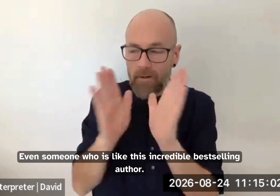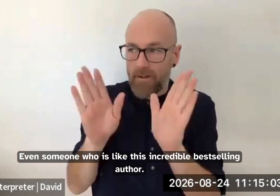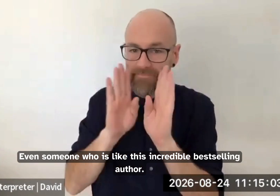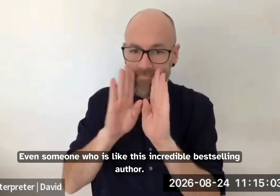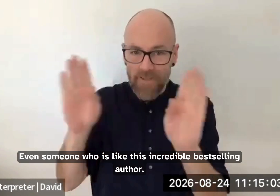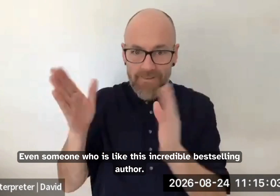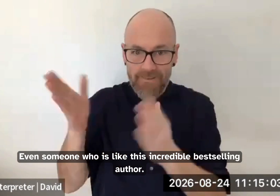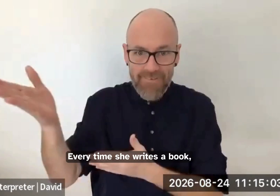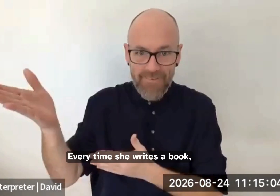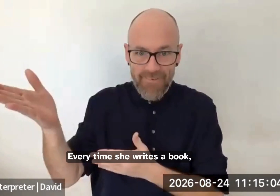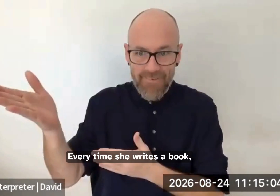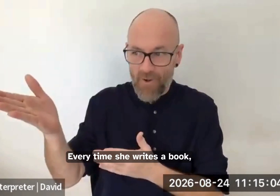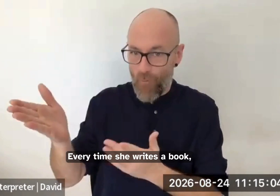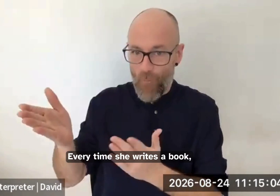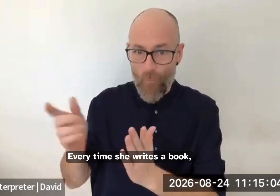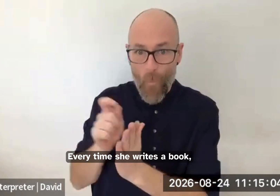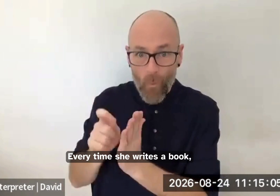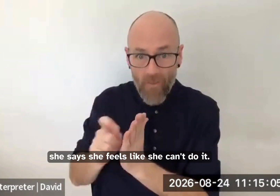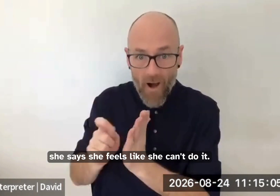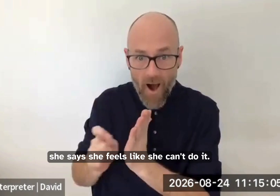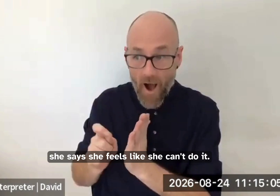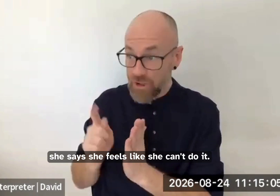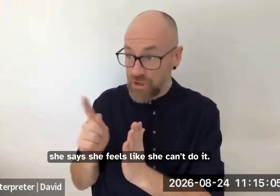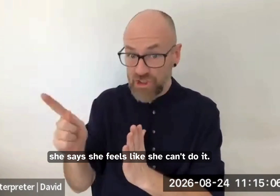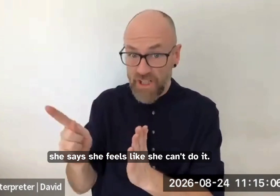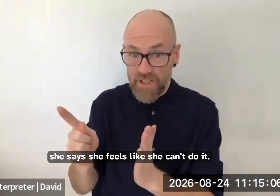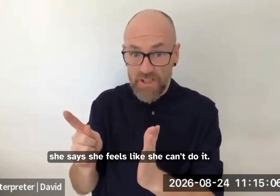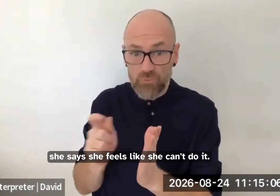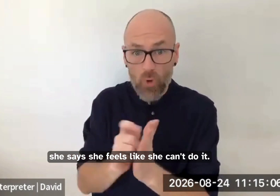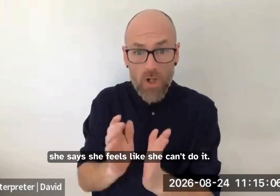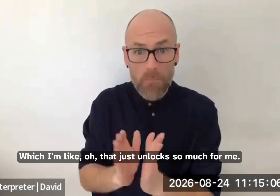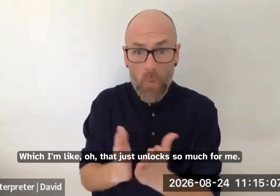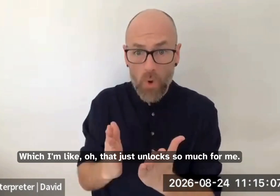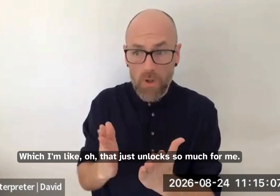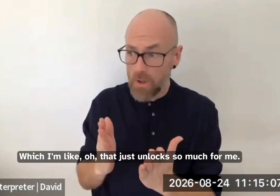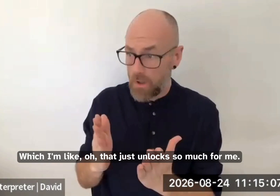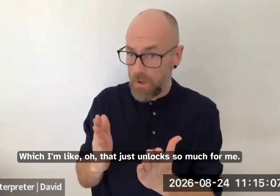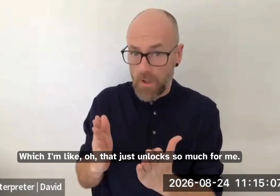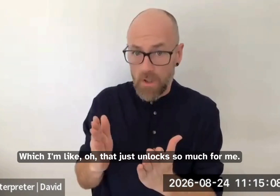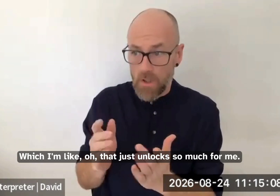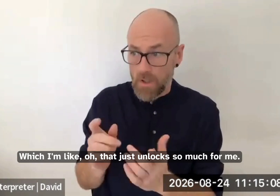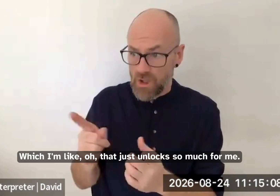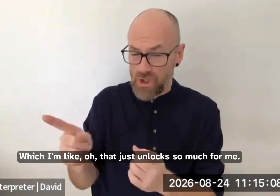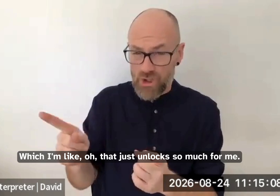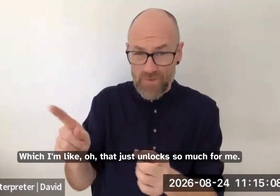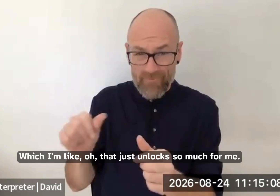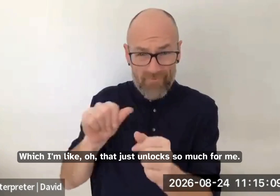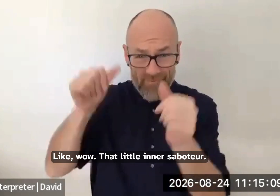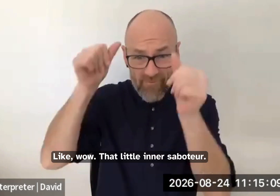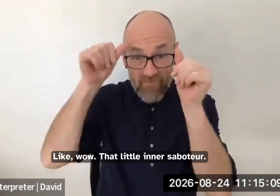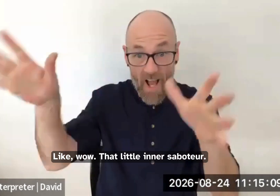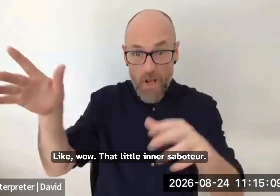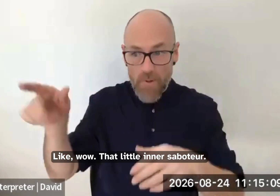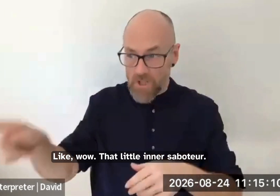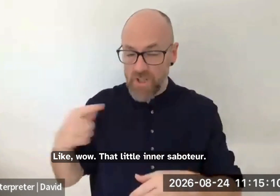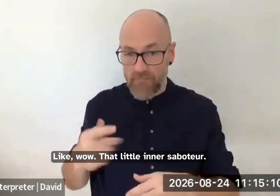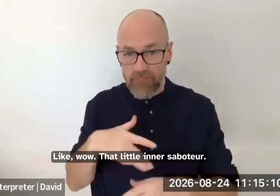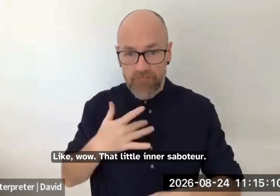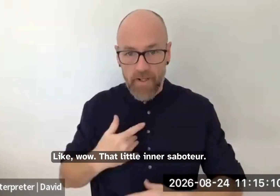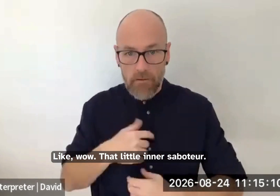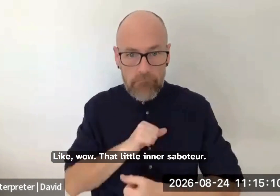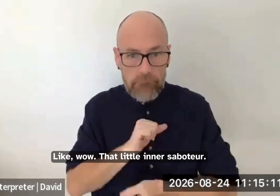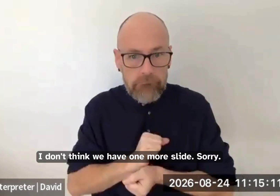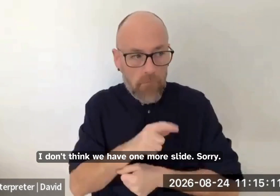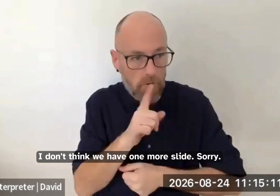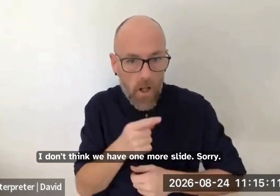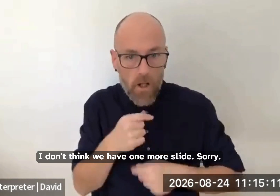incredible best-selling author, every time she writes a book, she says she feels like she can't do it. Which I'm like, oh, that just unlocks so much for me. Like, wow, that little